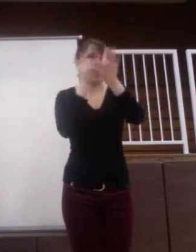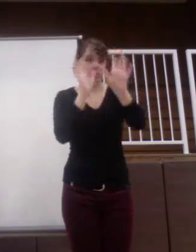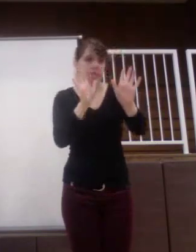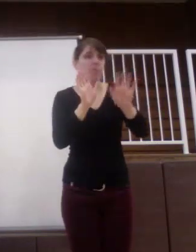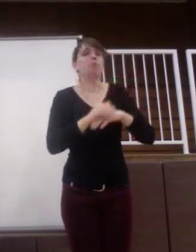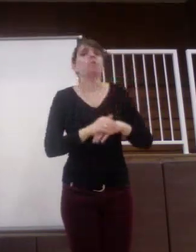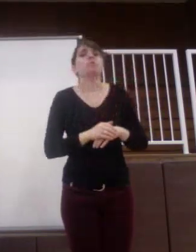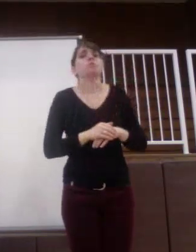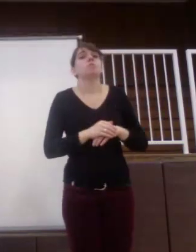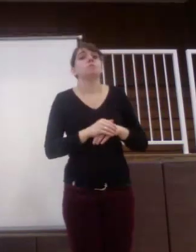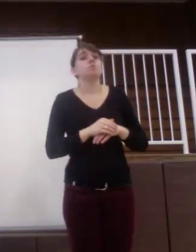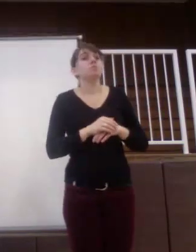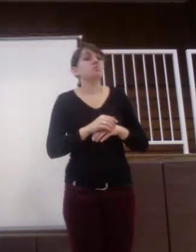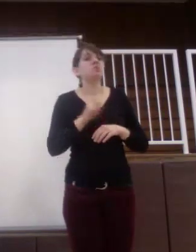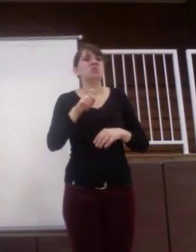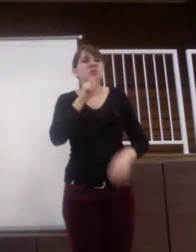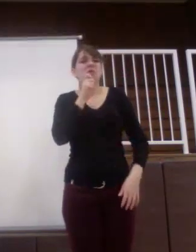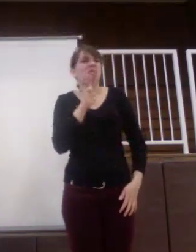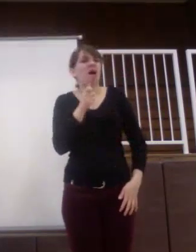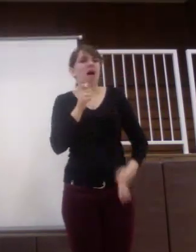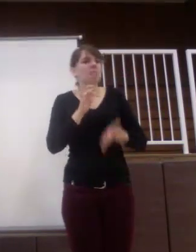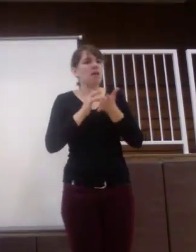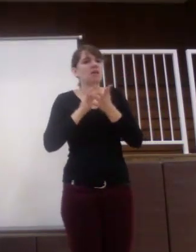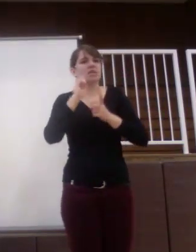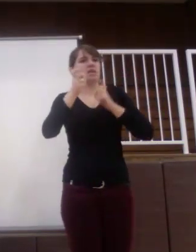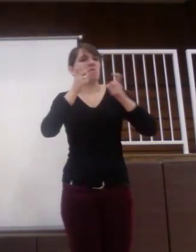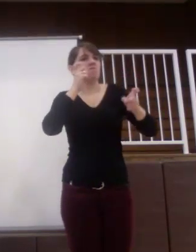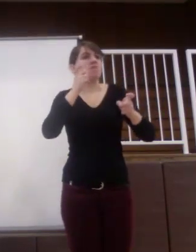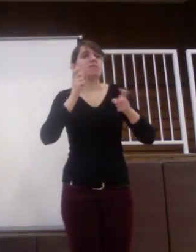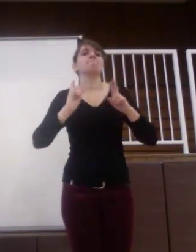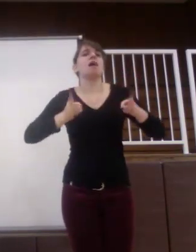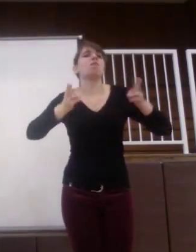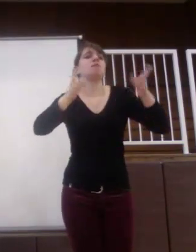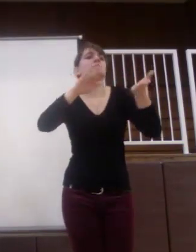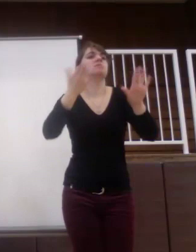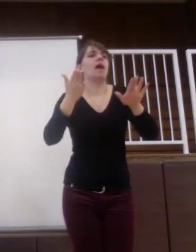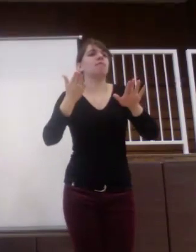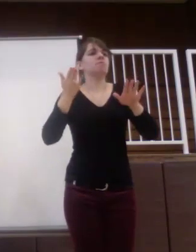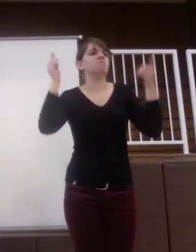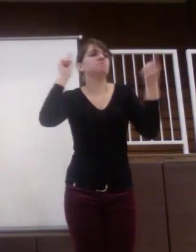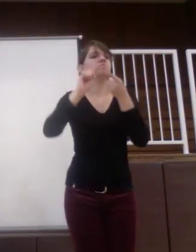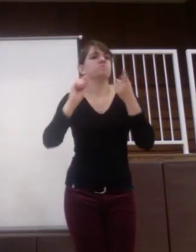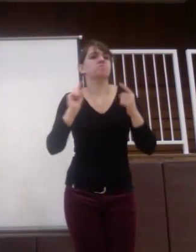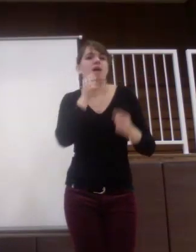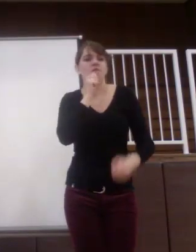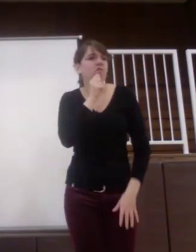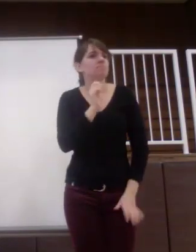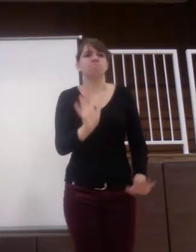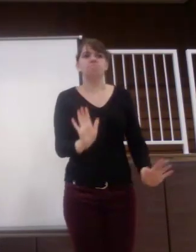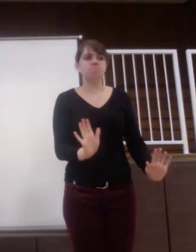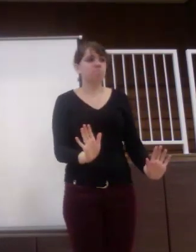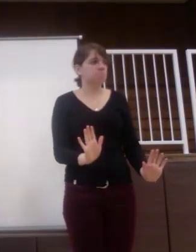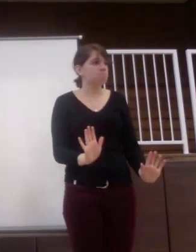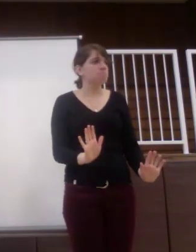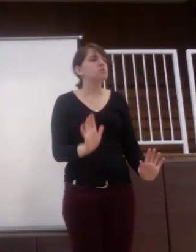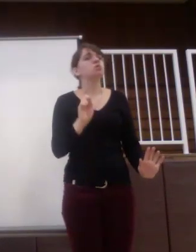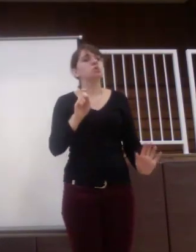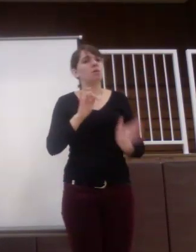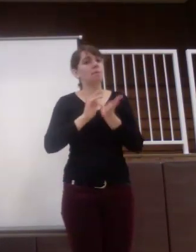You should not be giving medications to hasten death and thereby relieve suffering. You should be giving